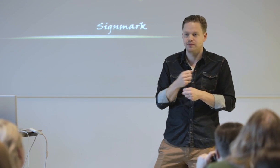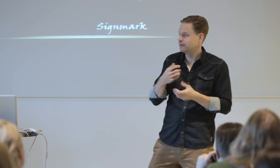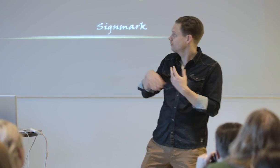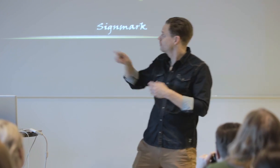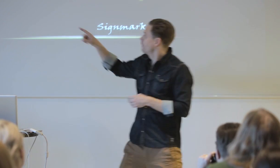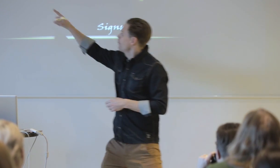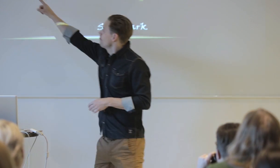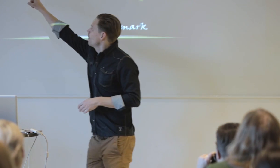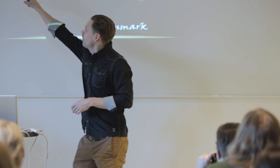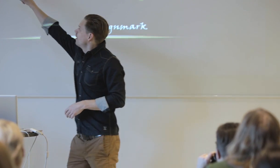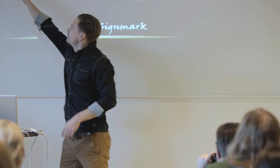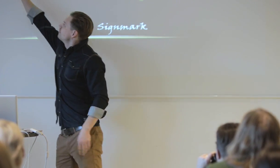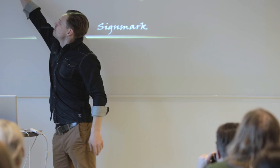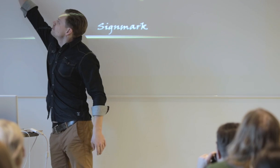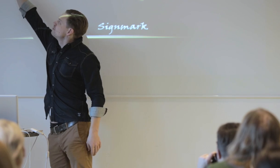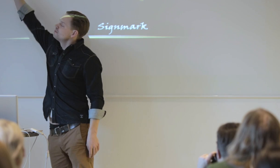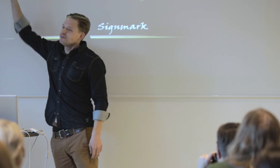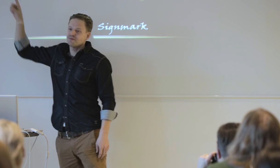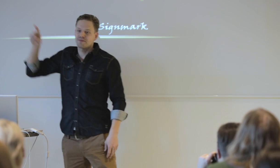English, that one over there.